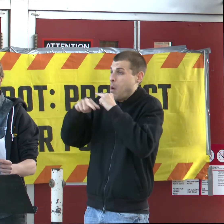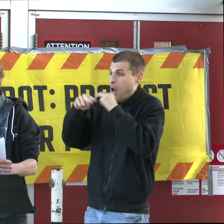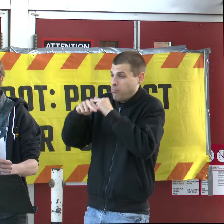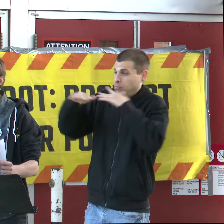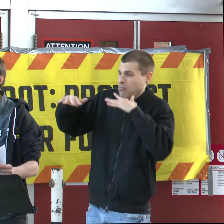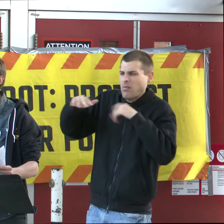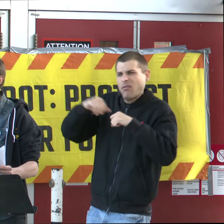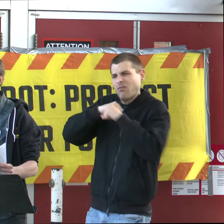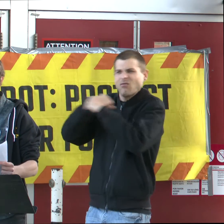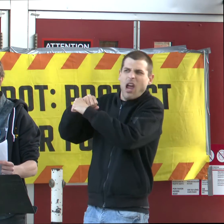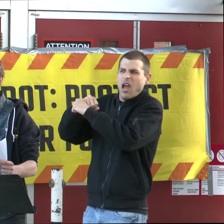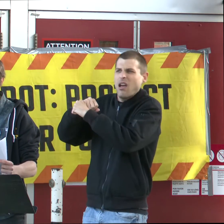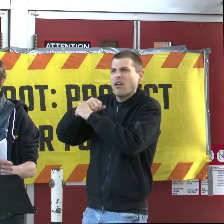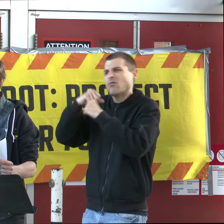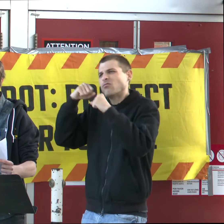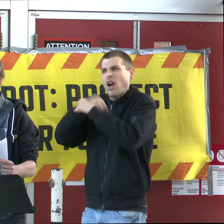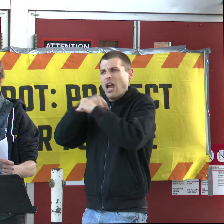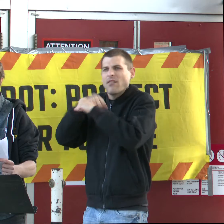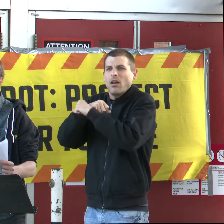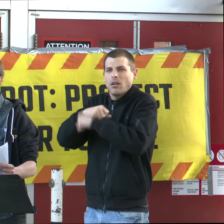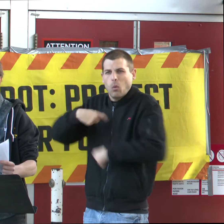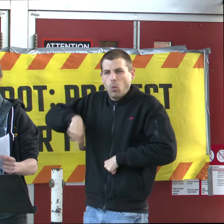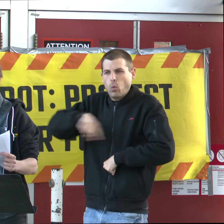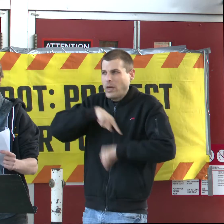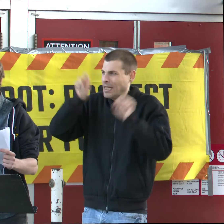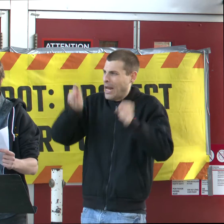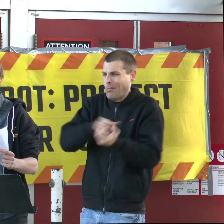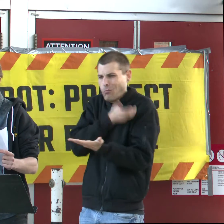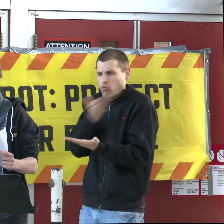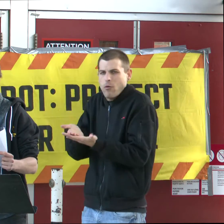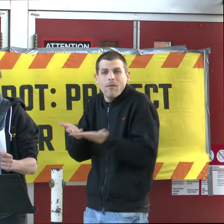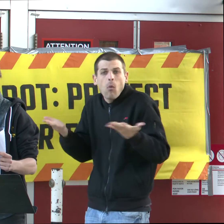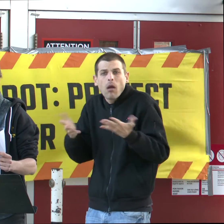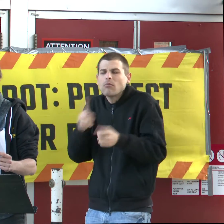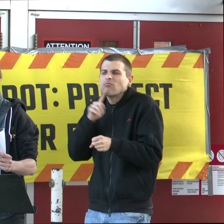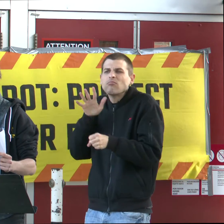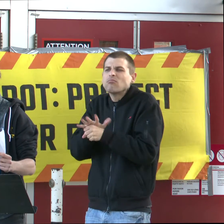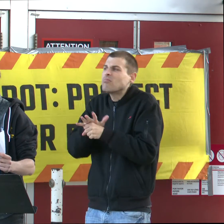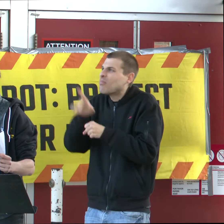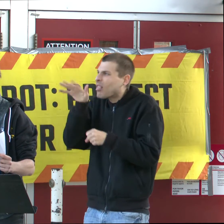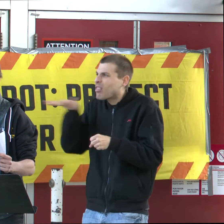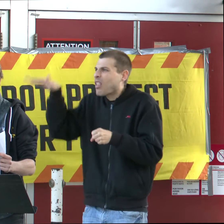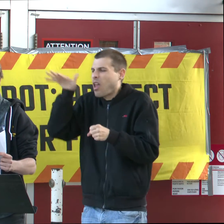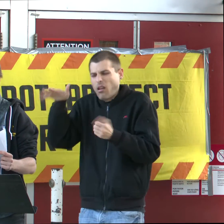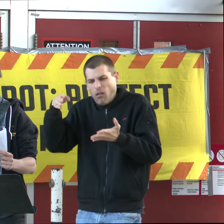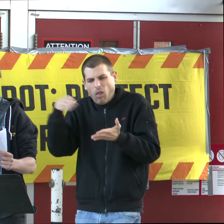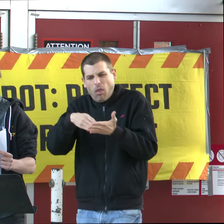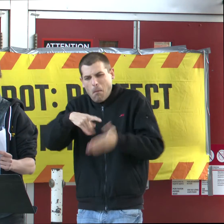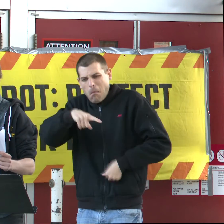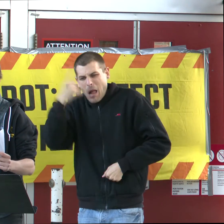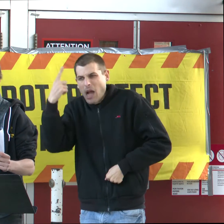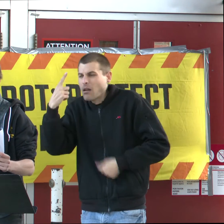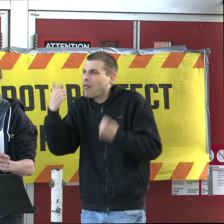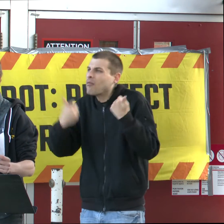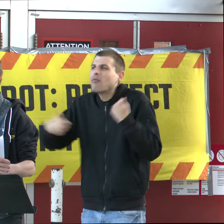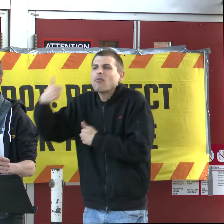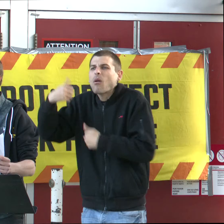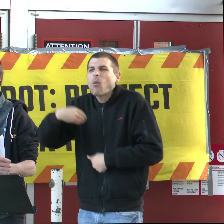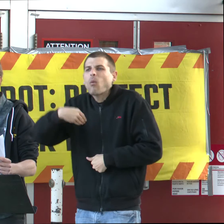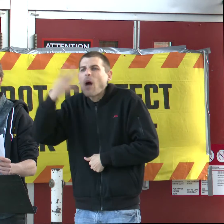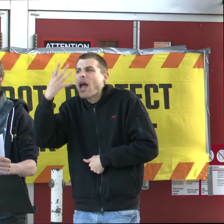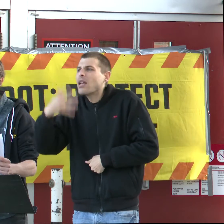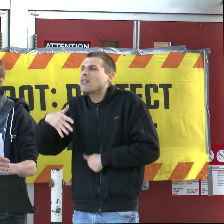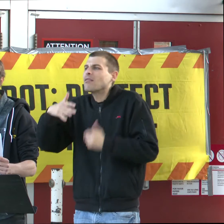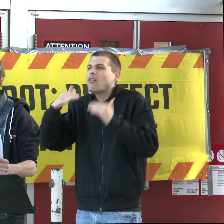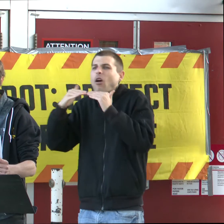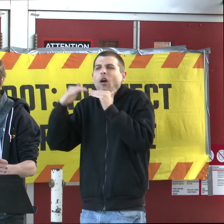for all of us to assemble what's best about our community, a commitment to fighting anti-blackness and white supremacy, fighting for a just transition,